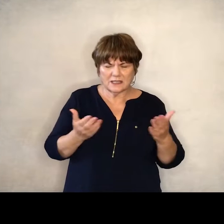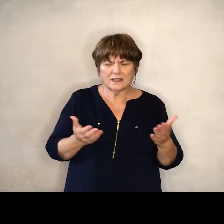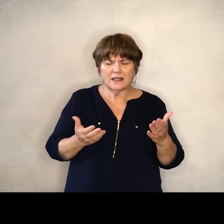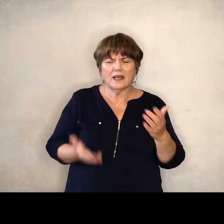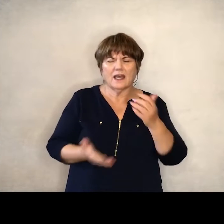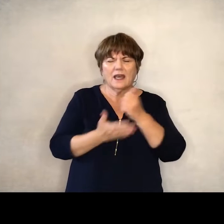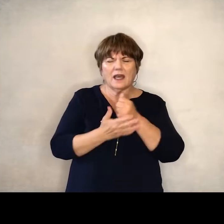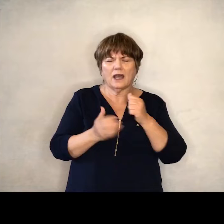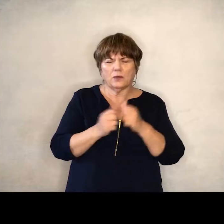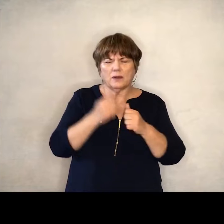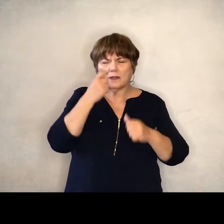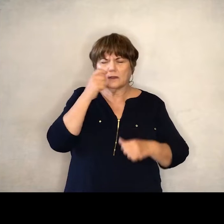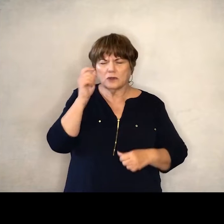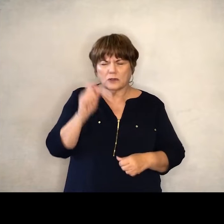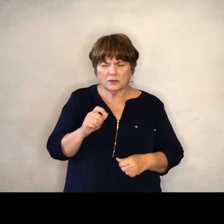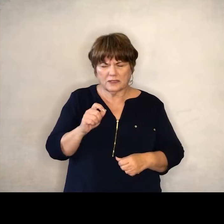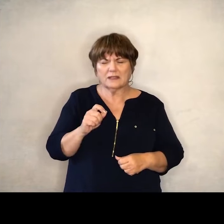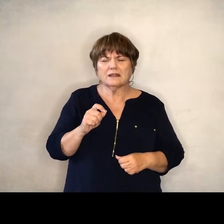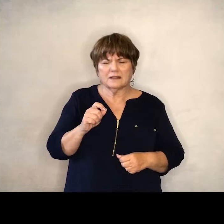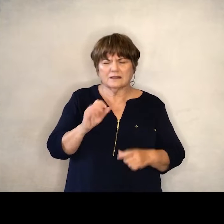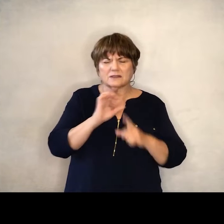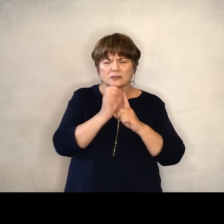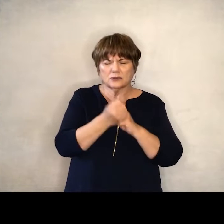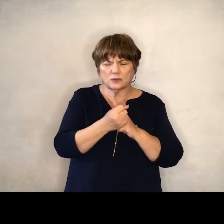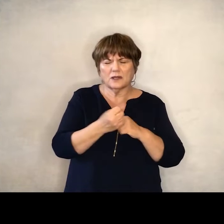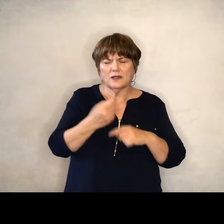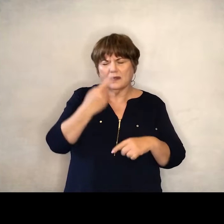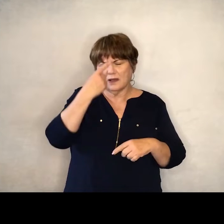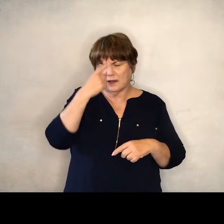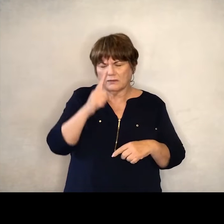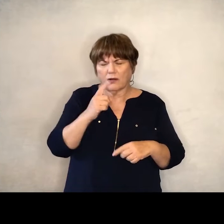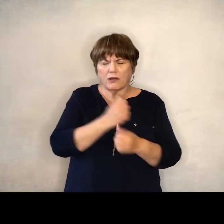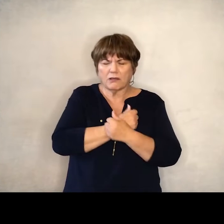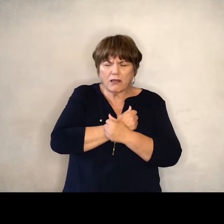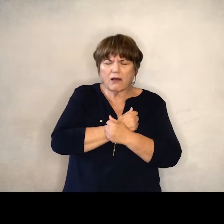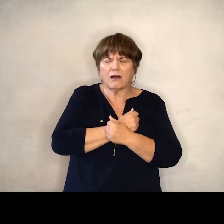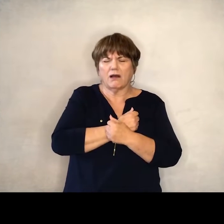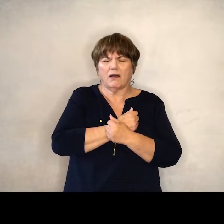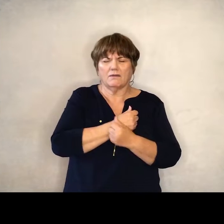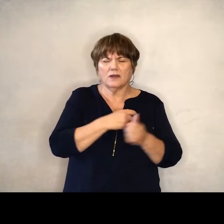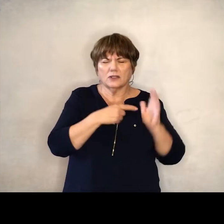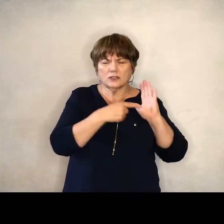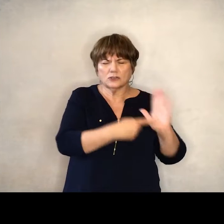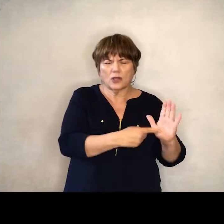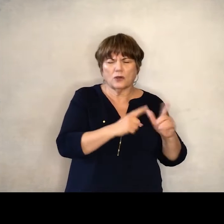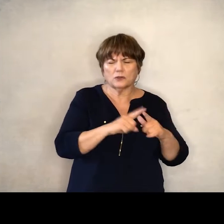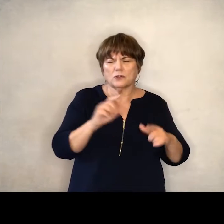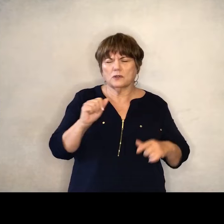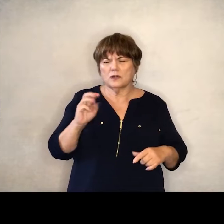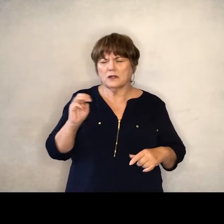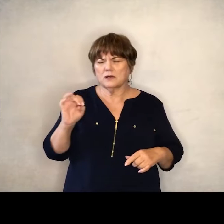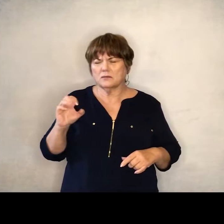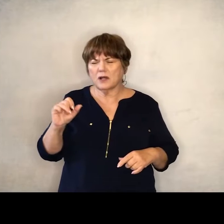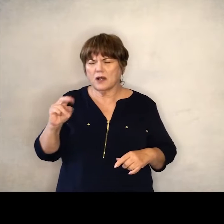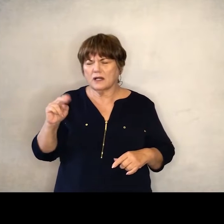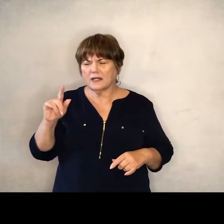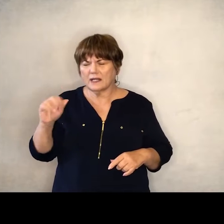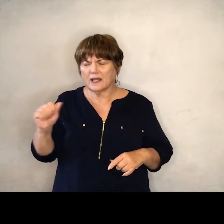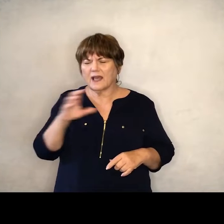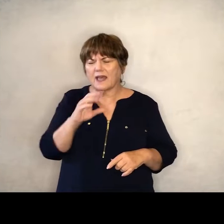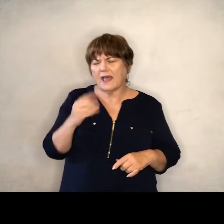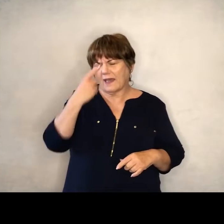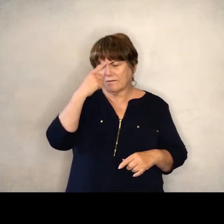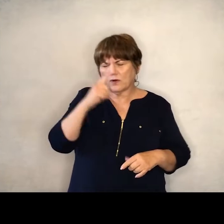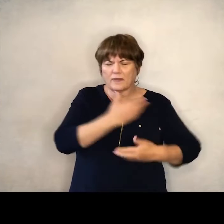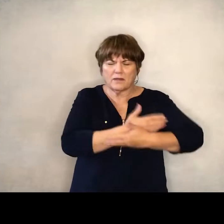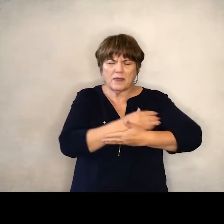Ukraine situation, for the outpouring of love they have shown to Monica, and for the baby bottle campaign for Sarah's House and all the women